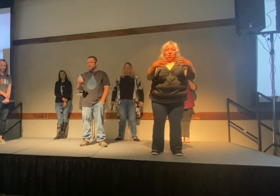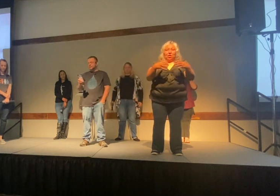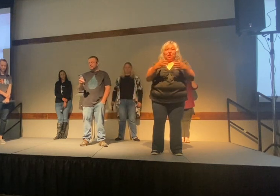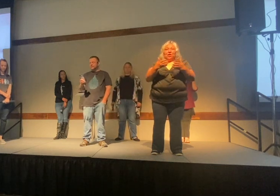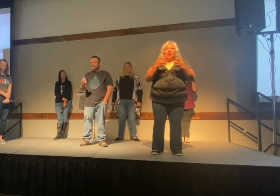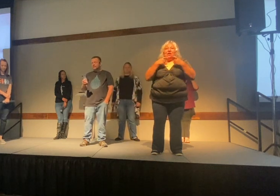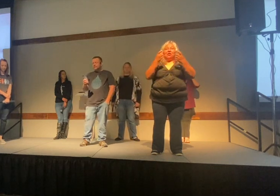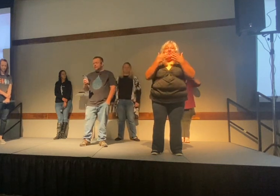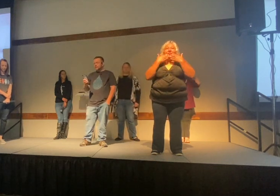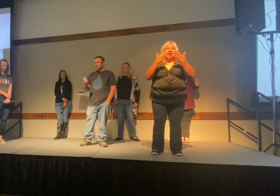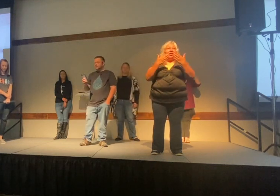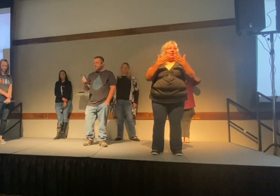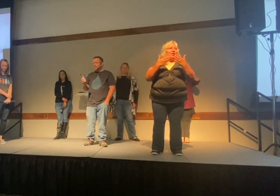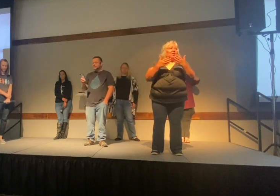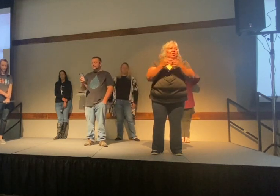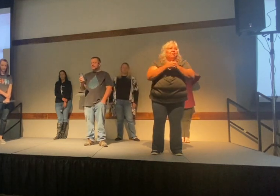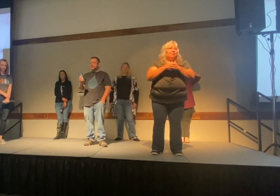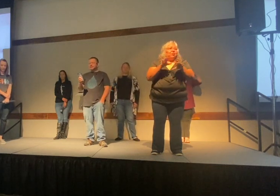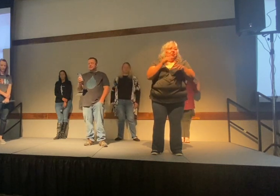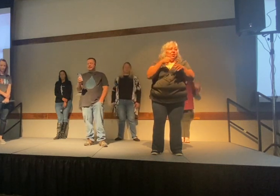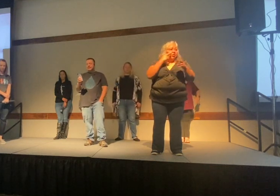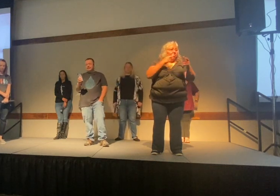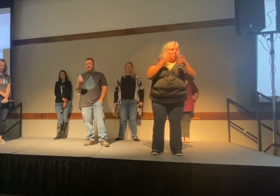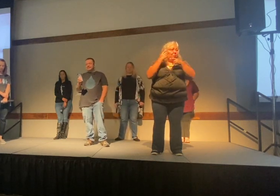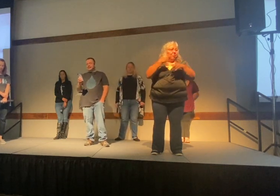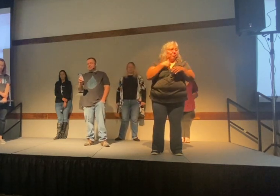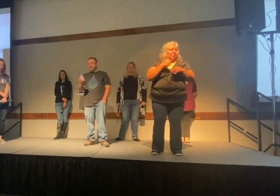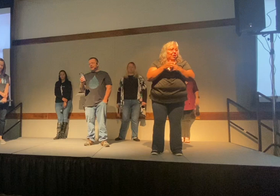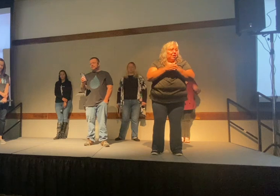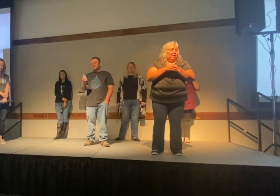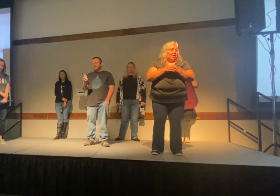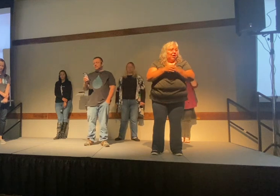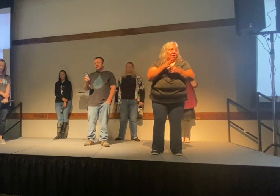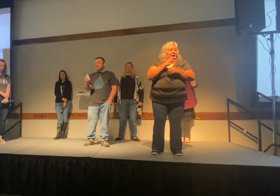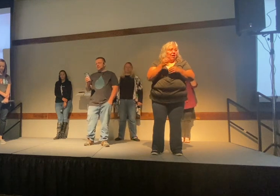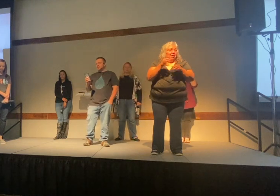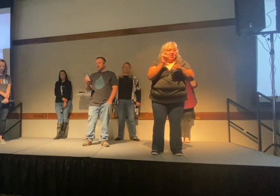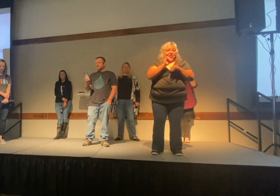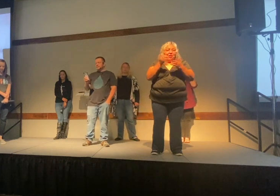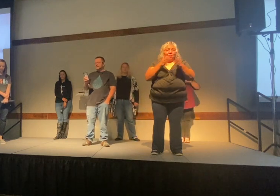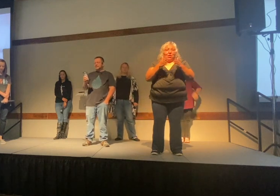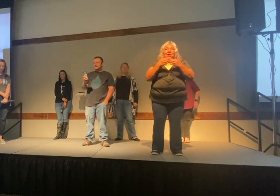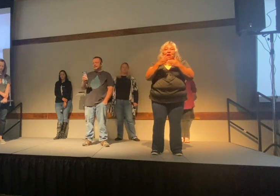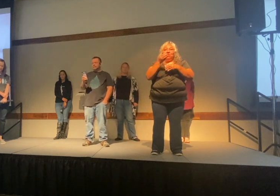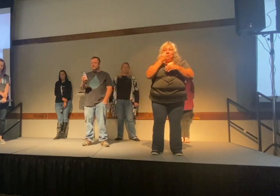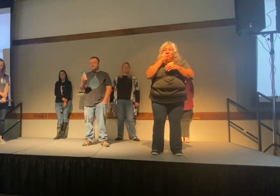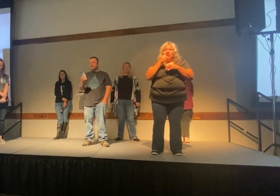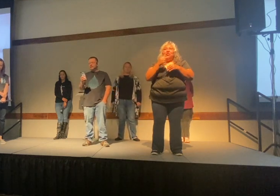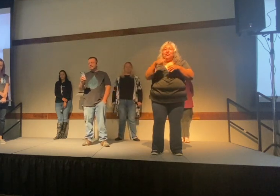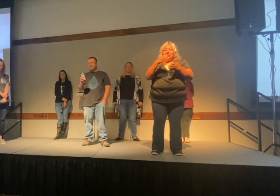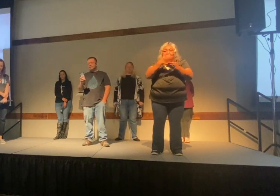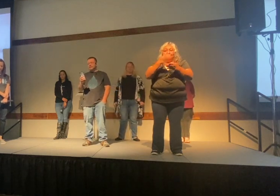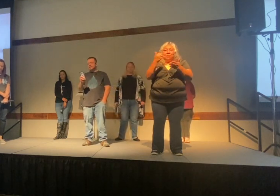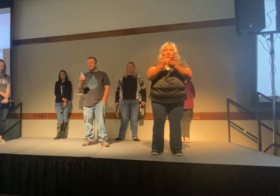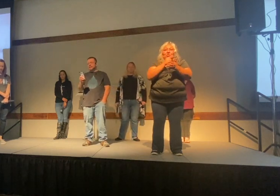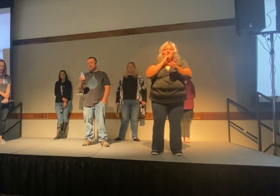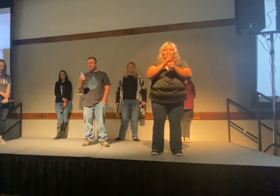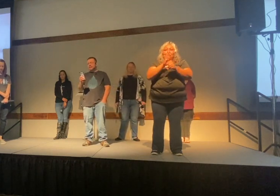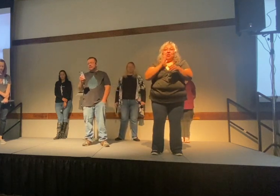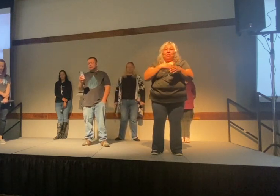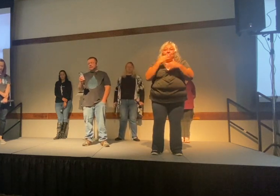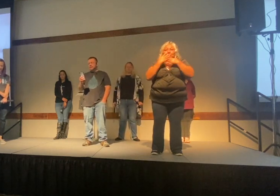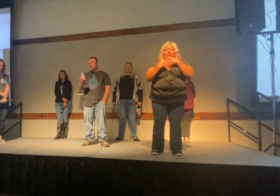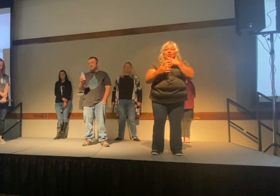which is for you. Do this in remembrance of me.' In the same way, after supper, he took the cup, saying, 'This cup is the new covenant in my